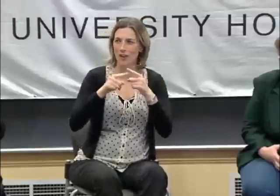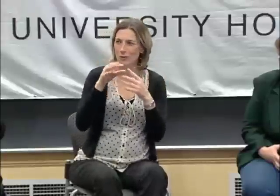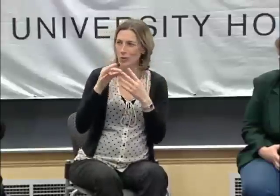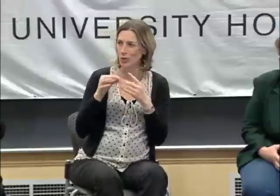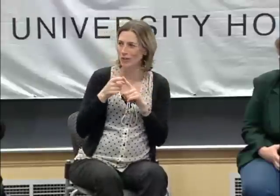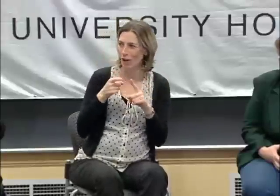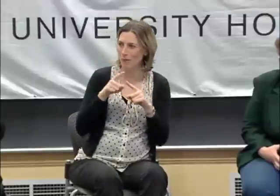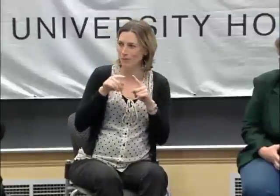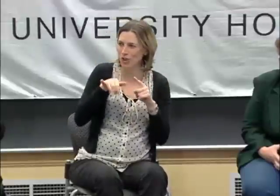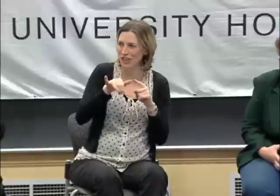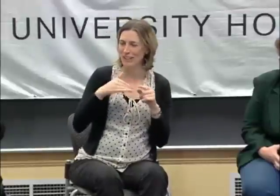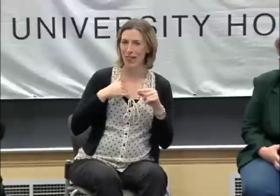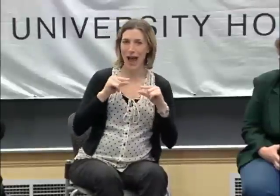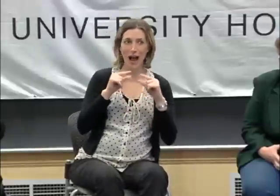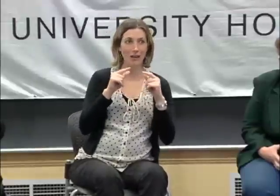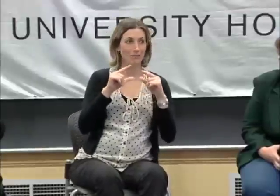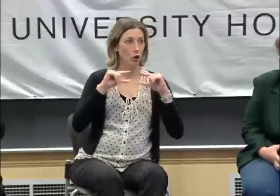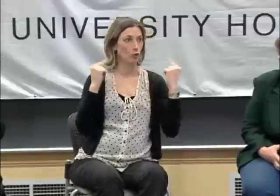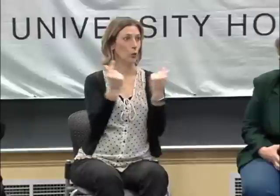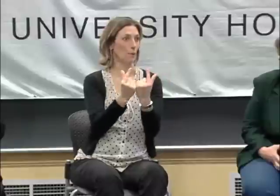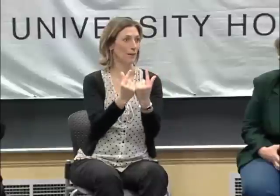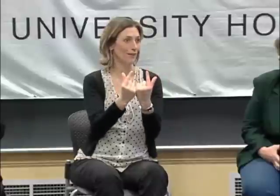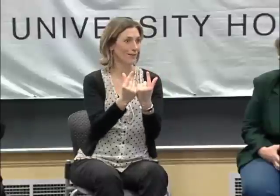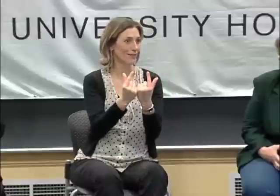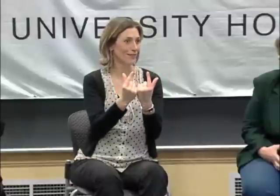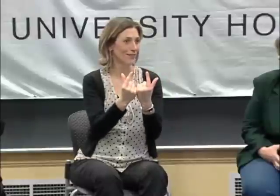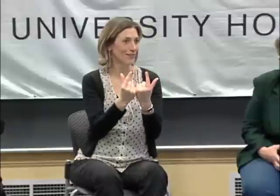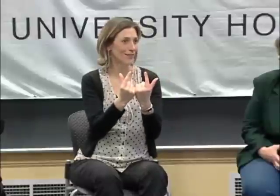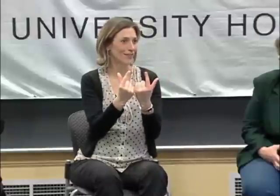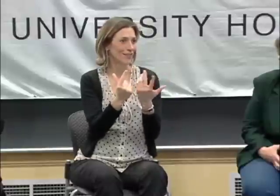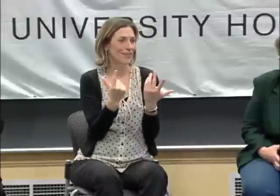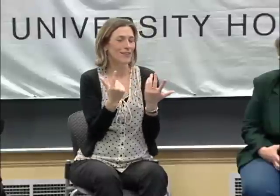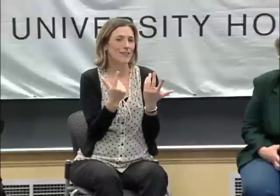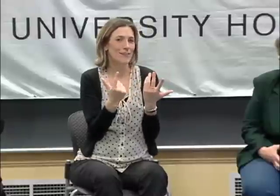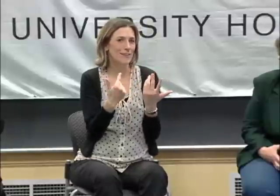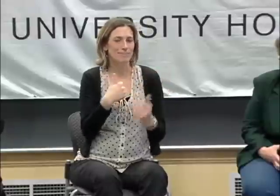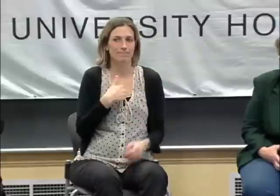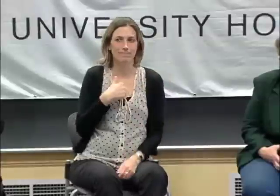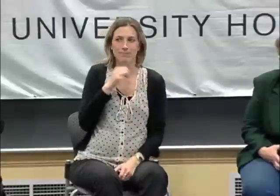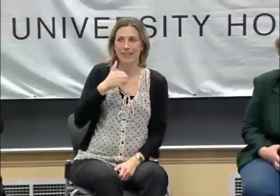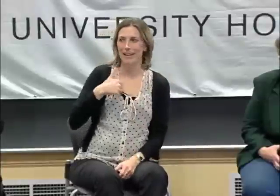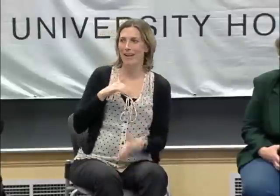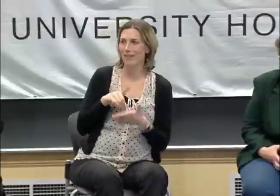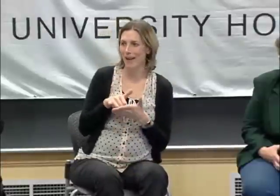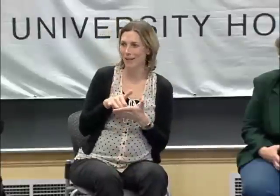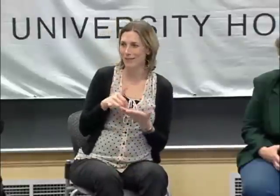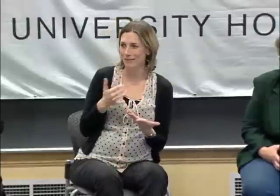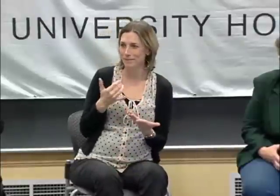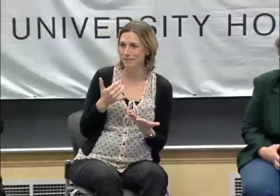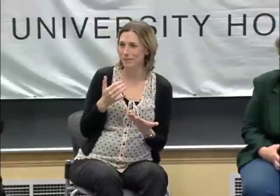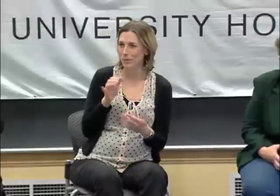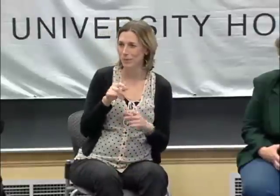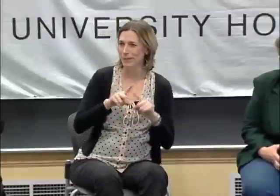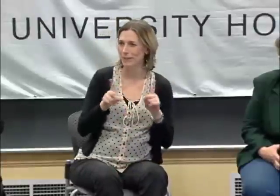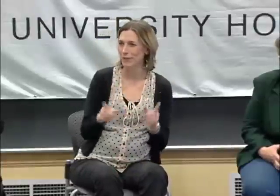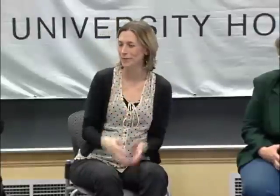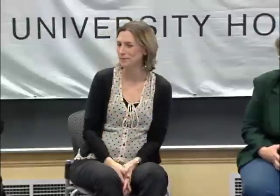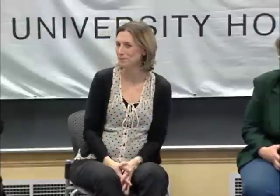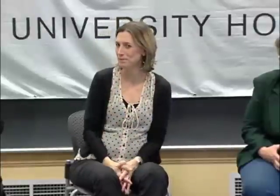was small. She only had a few friends to choose from. So I did not have that.